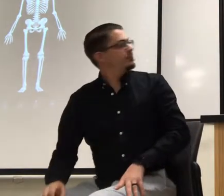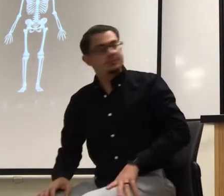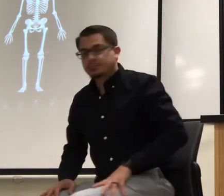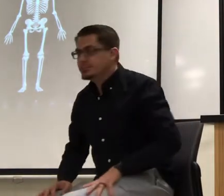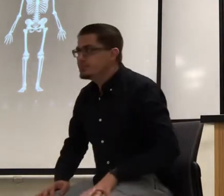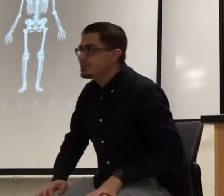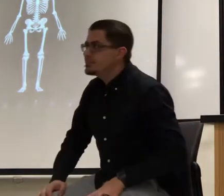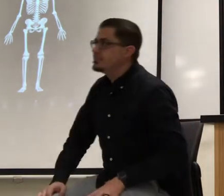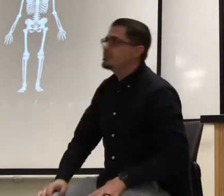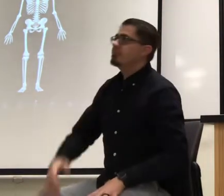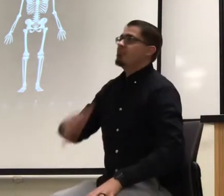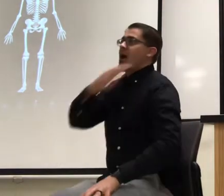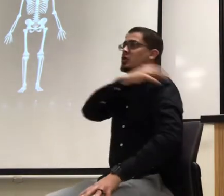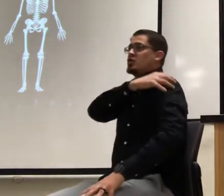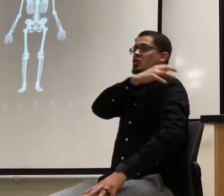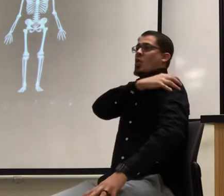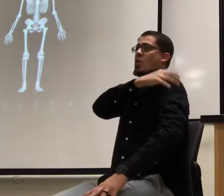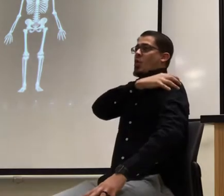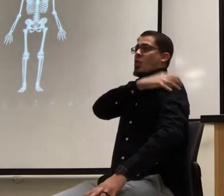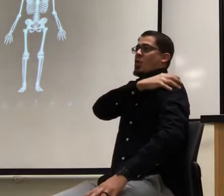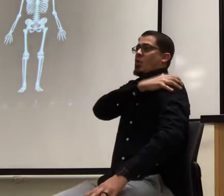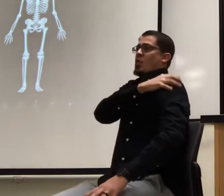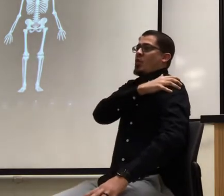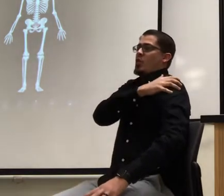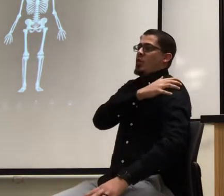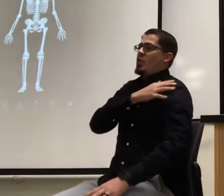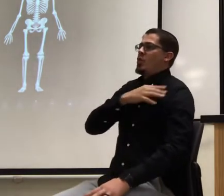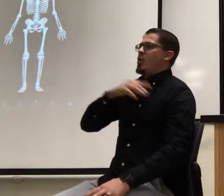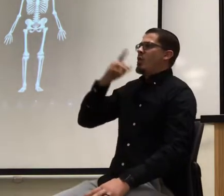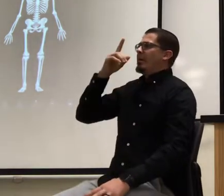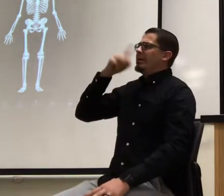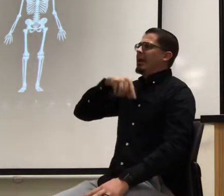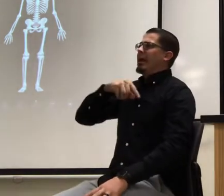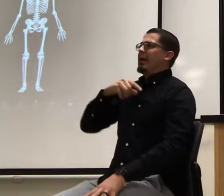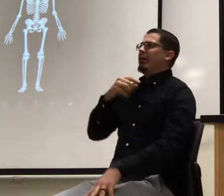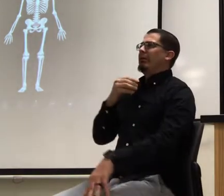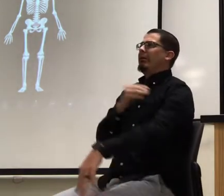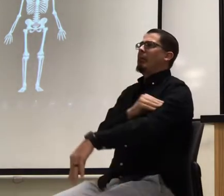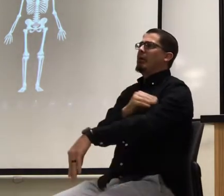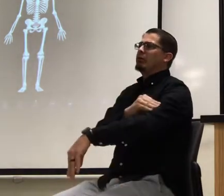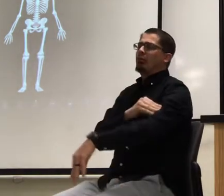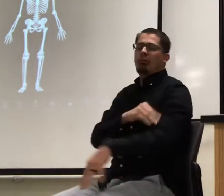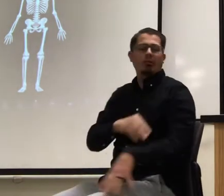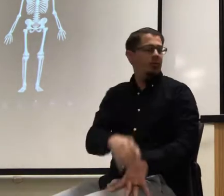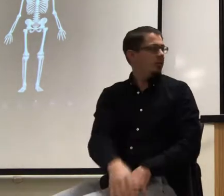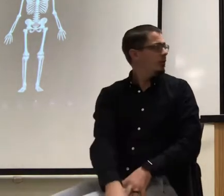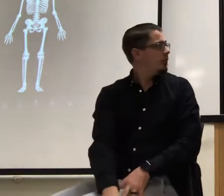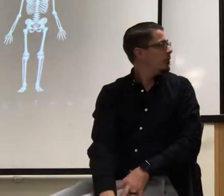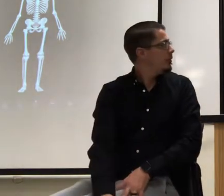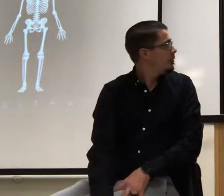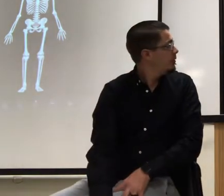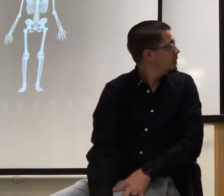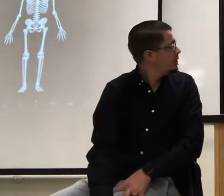So I got my little shoulder joint here. Let's pretend you got a muscle that,